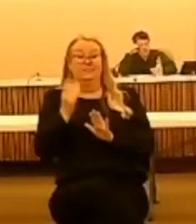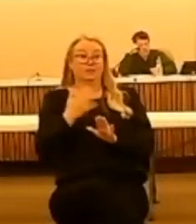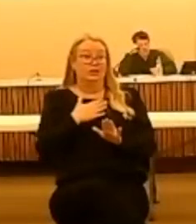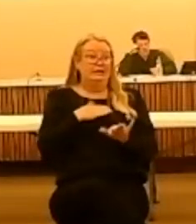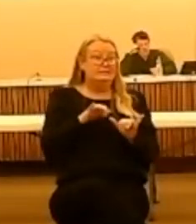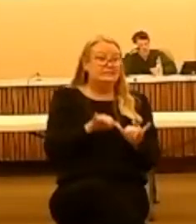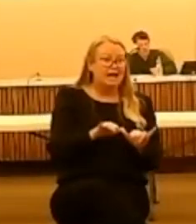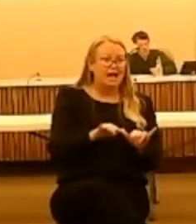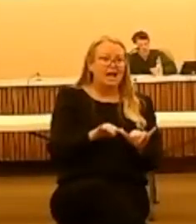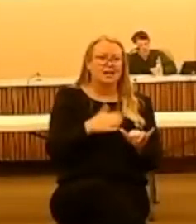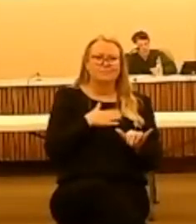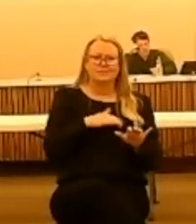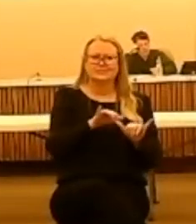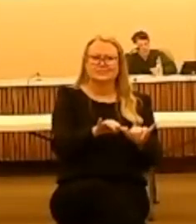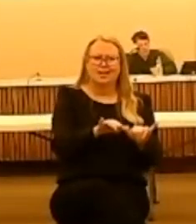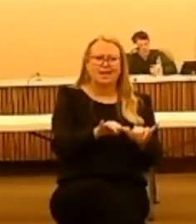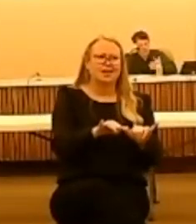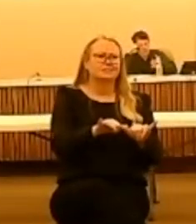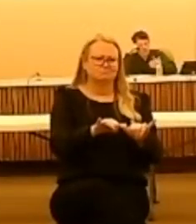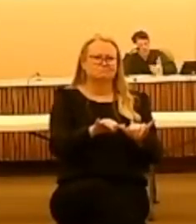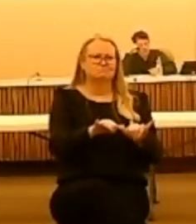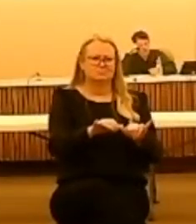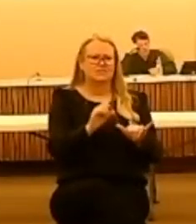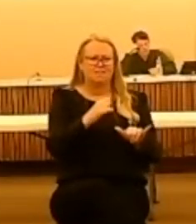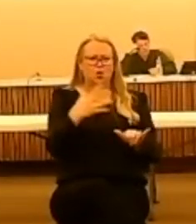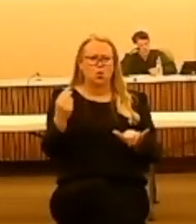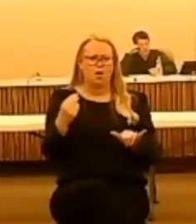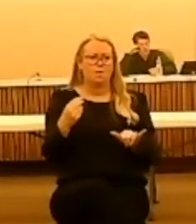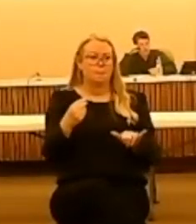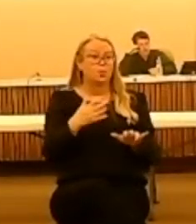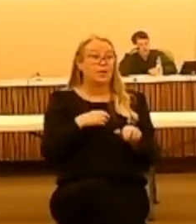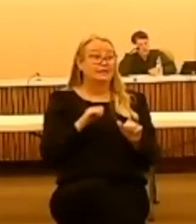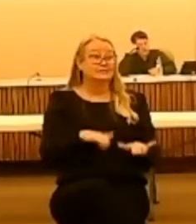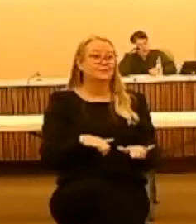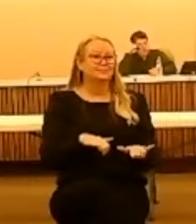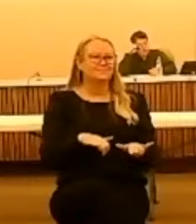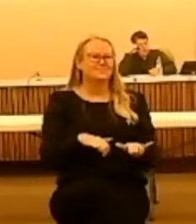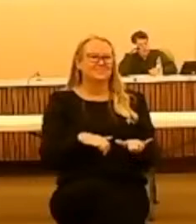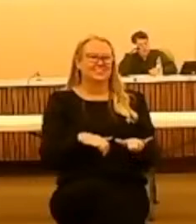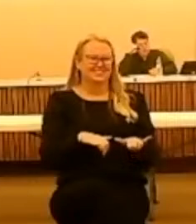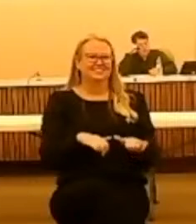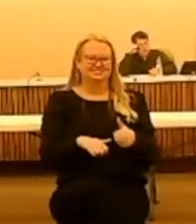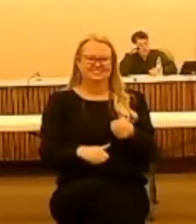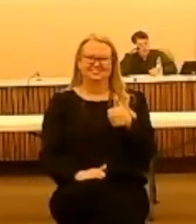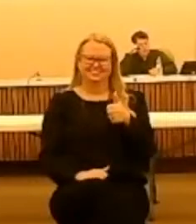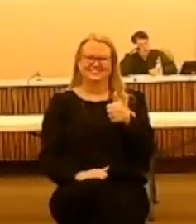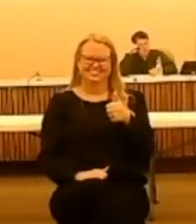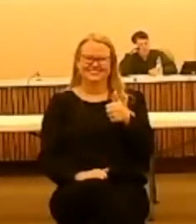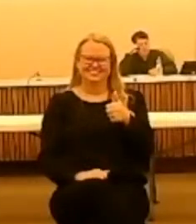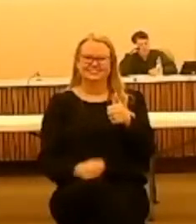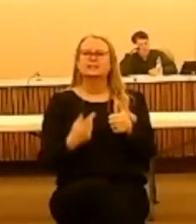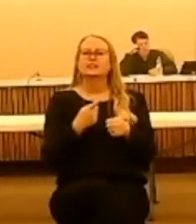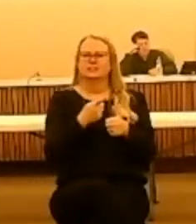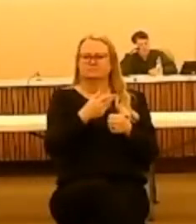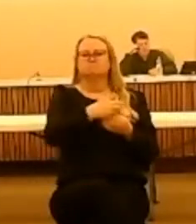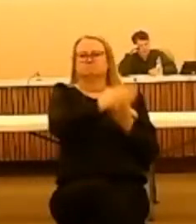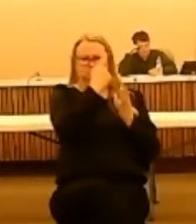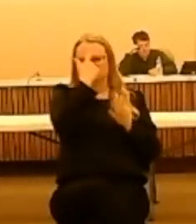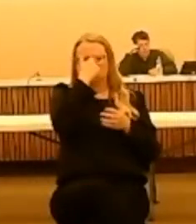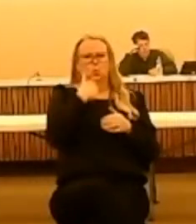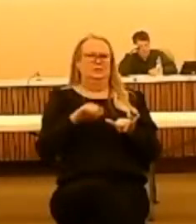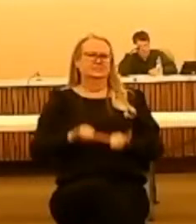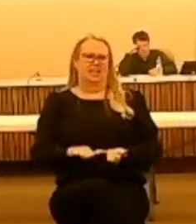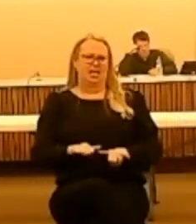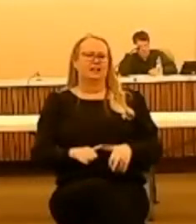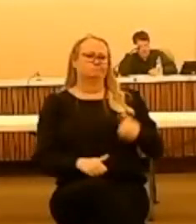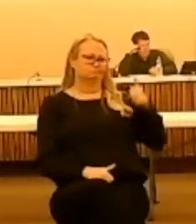we're happy to continue to have the interpreting, but if you have to go, that's okay too. Yeah, I think the interpreters will probably stay. That's all right.